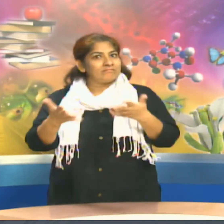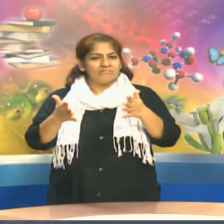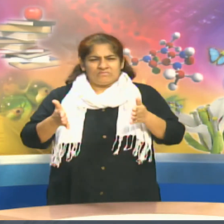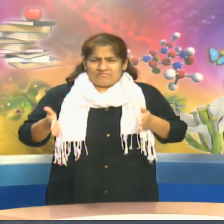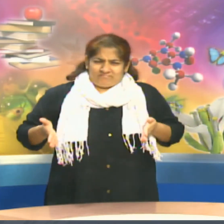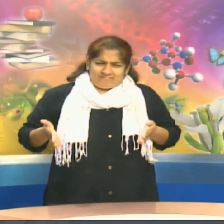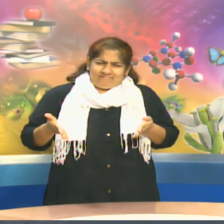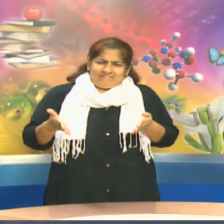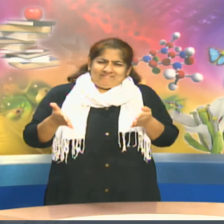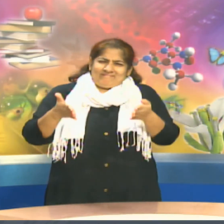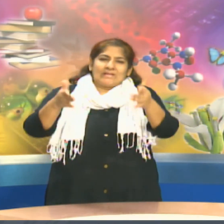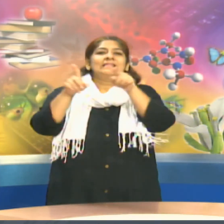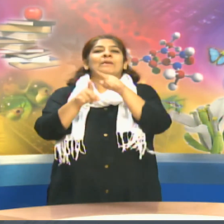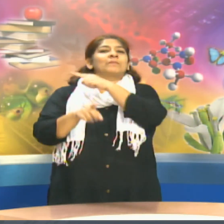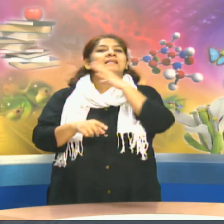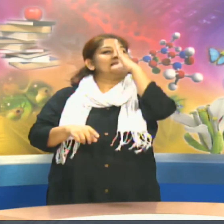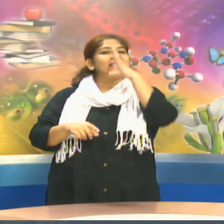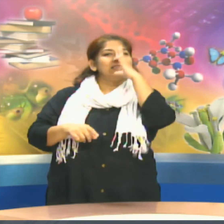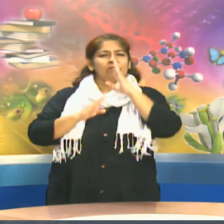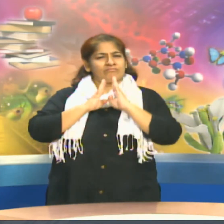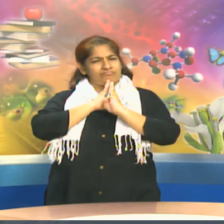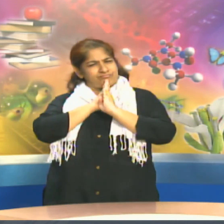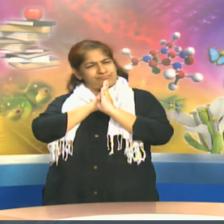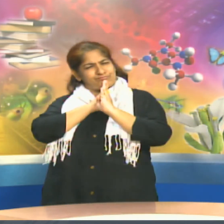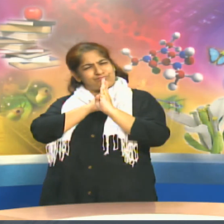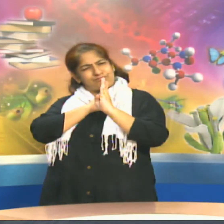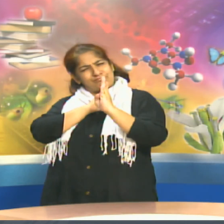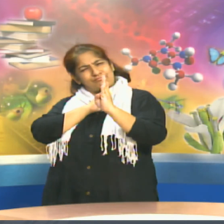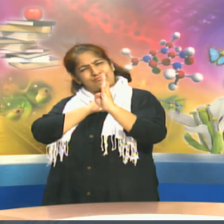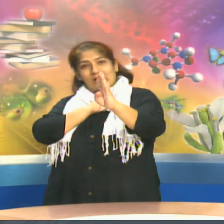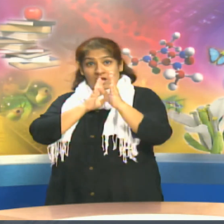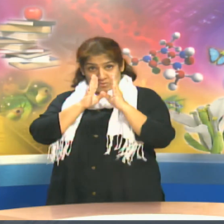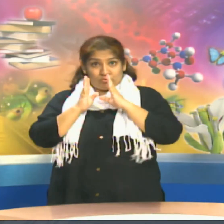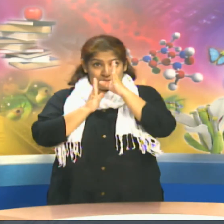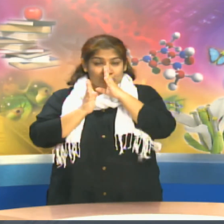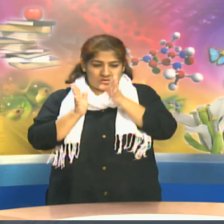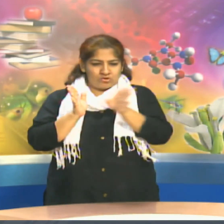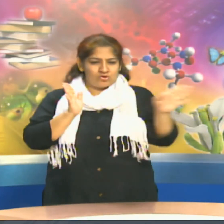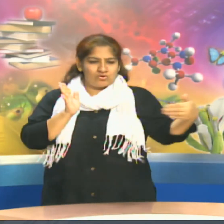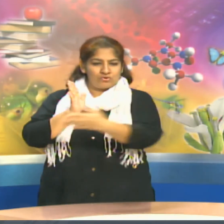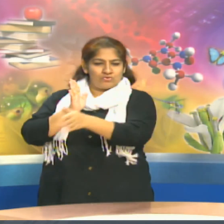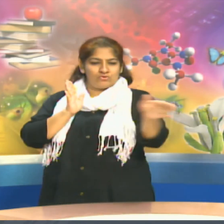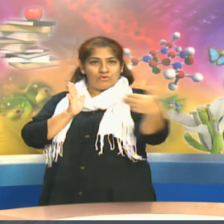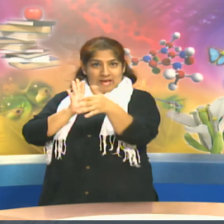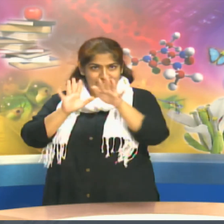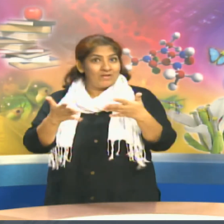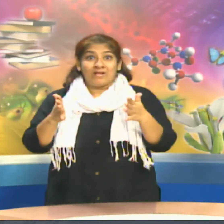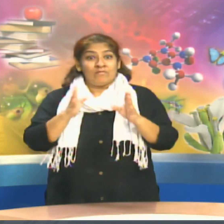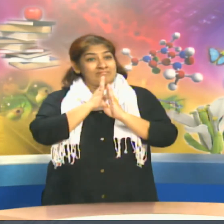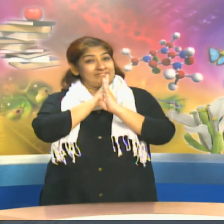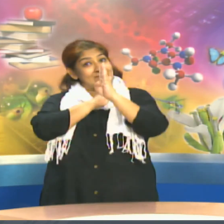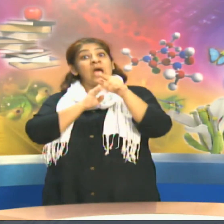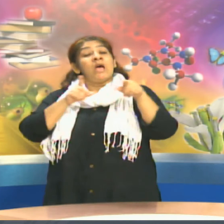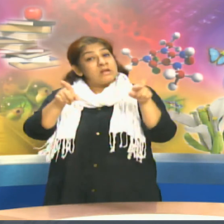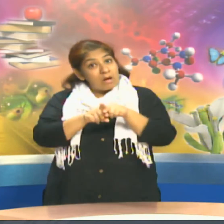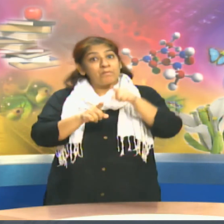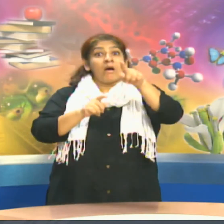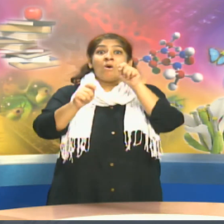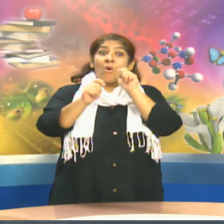riding zigzag position or zigzag way? For example, a train, just let us say example of train, is that moving in a